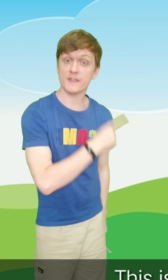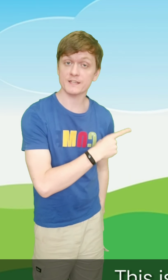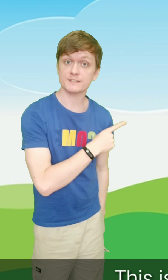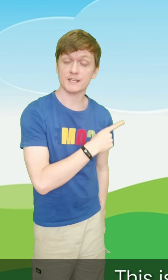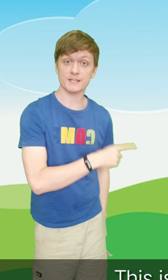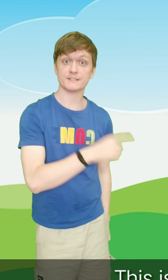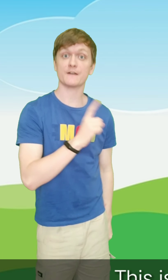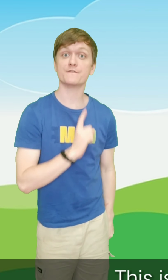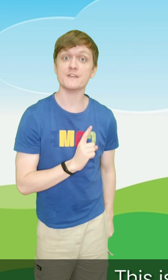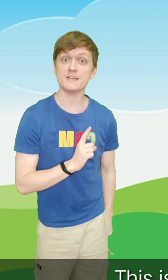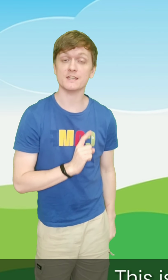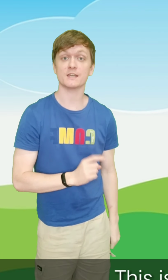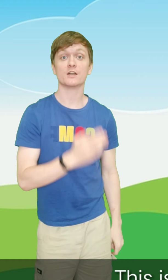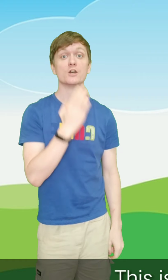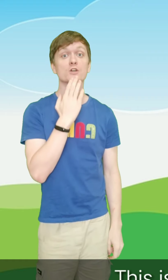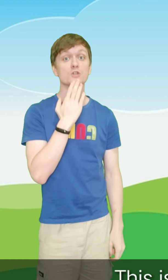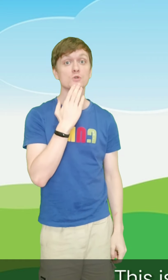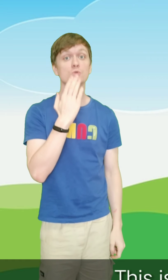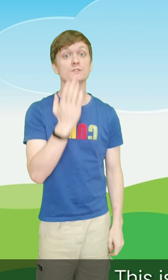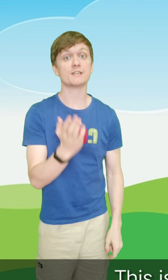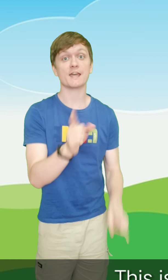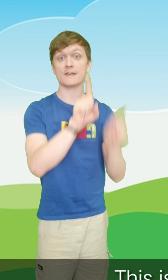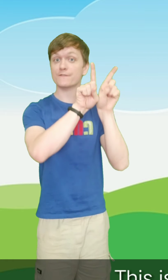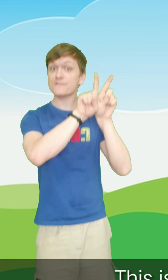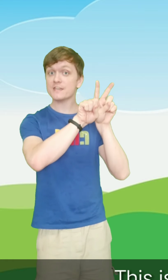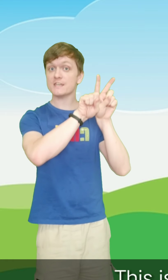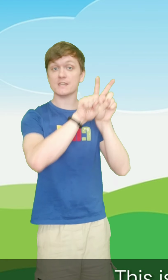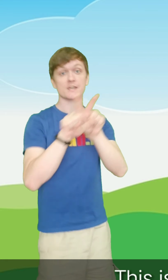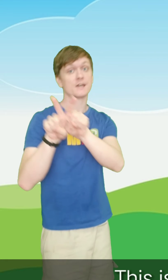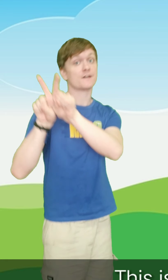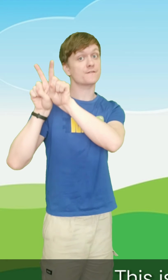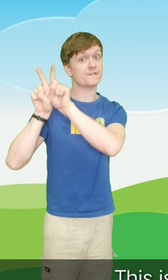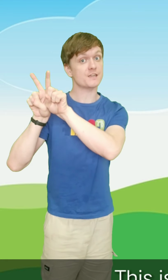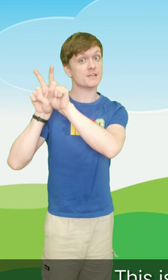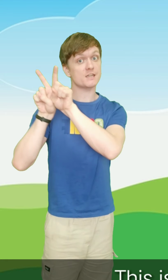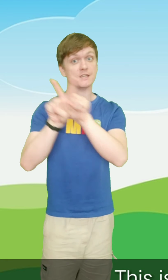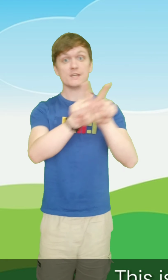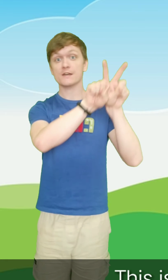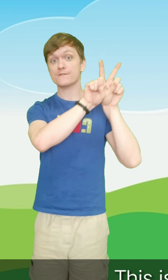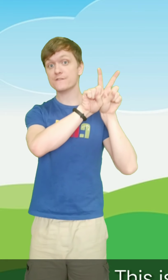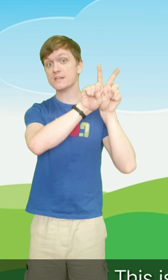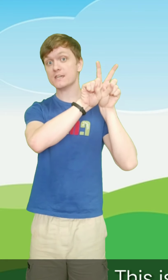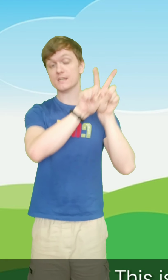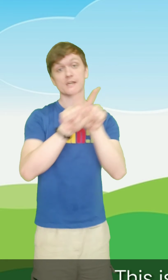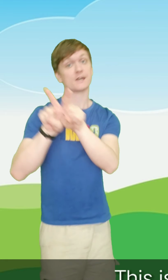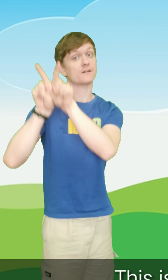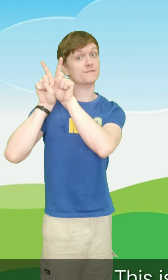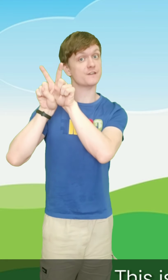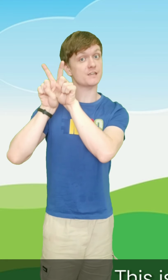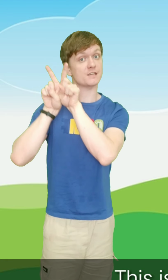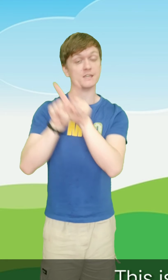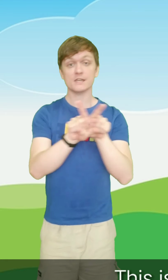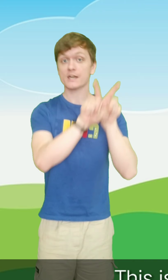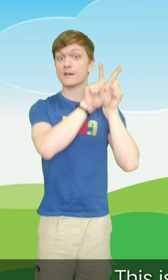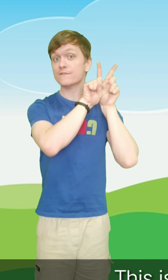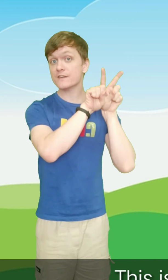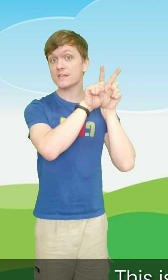This is a V You say V V, V V, V